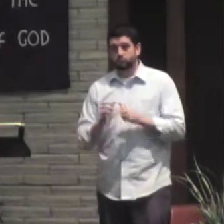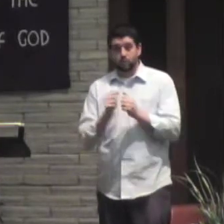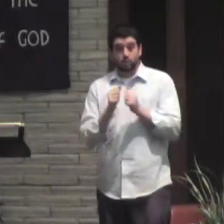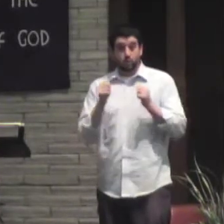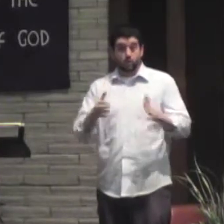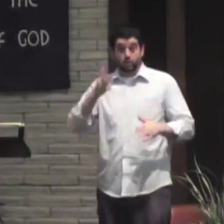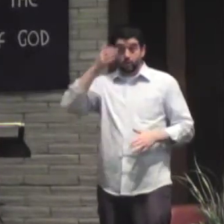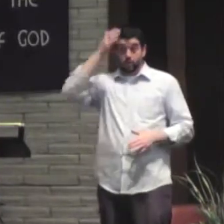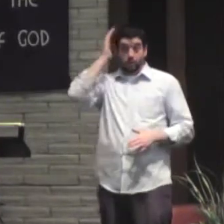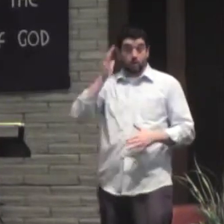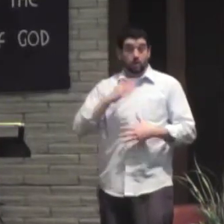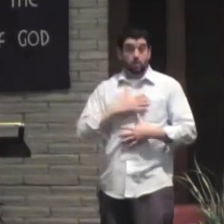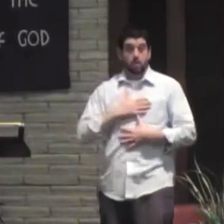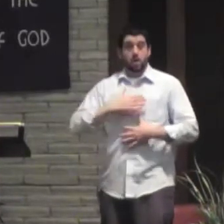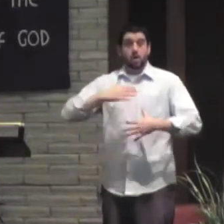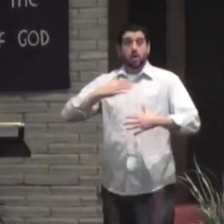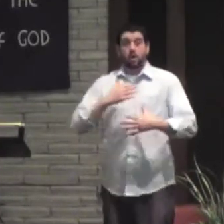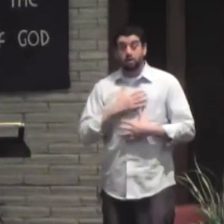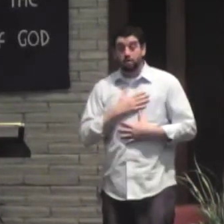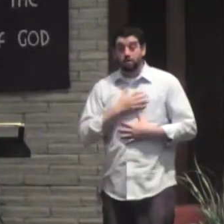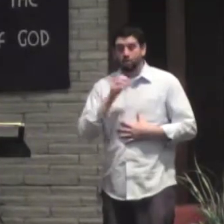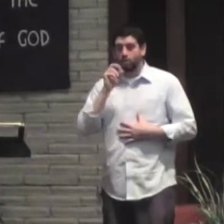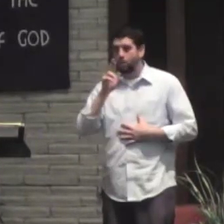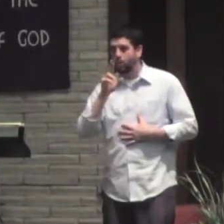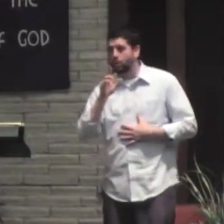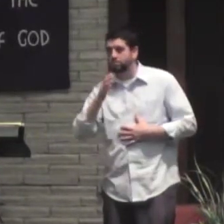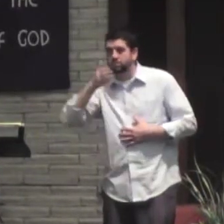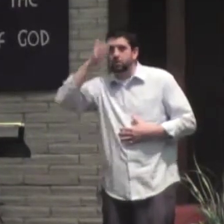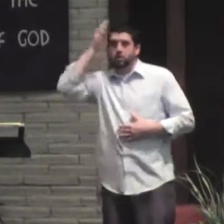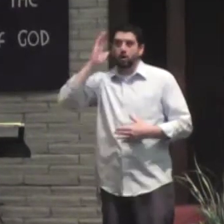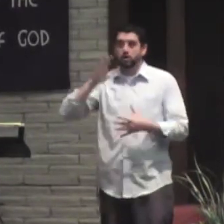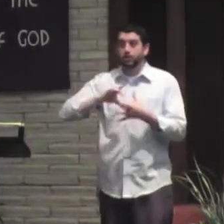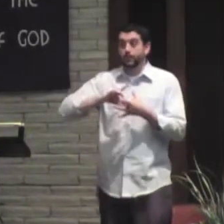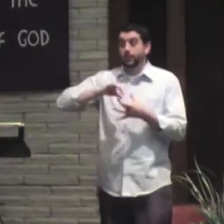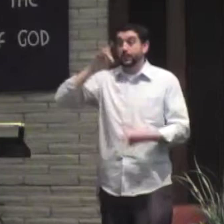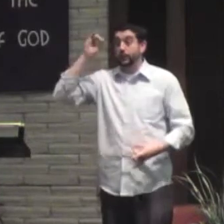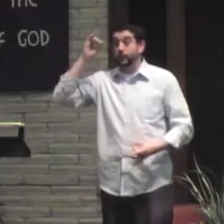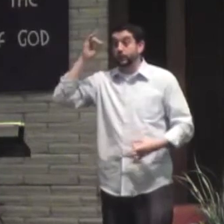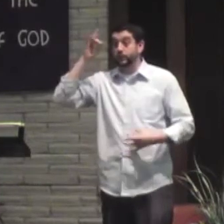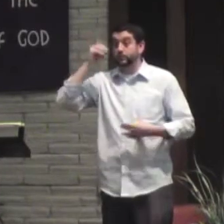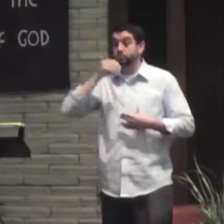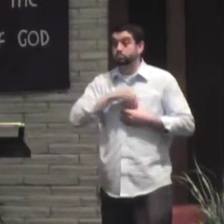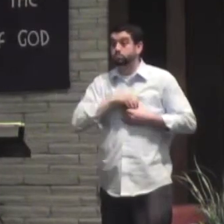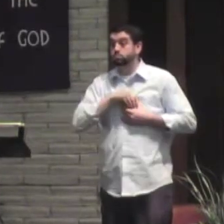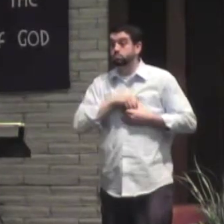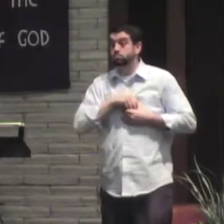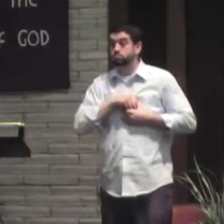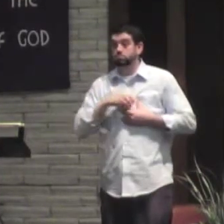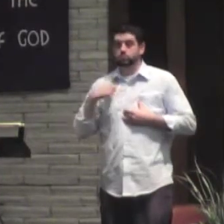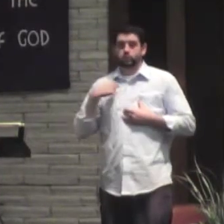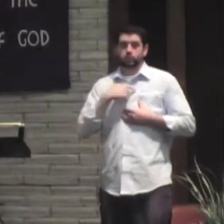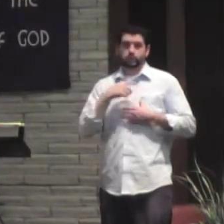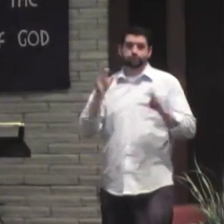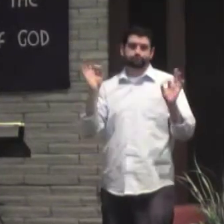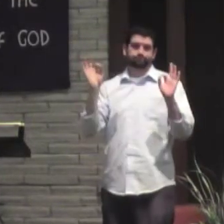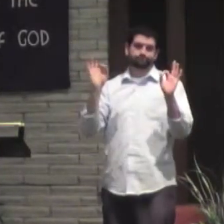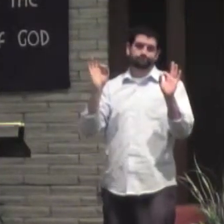Without God's breath or God's spirit, we are nothing.